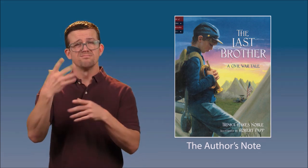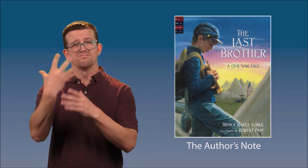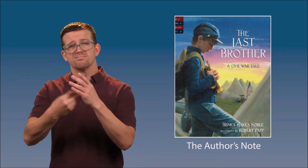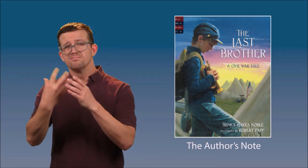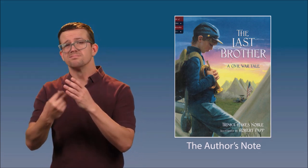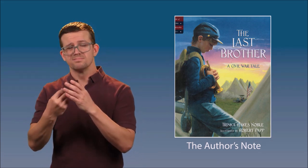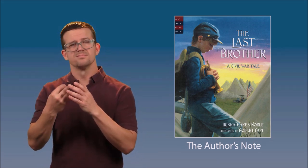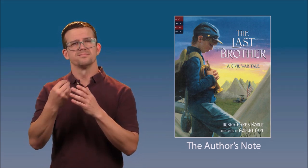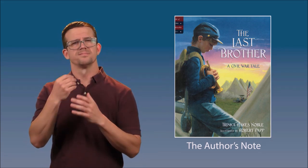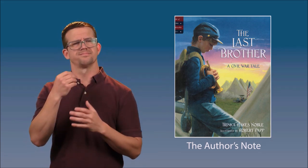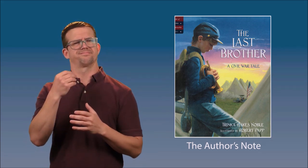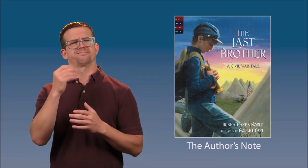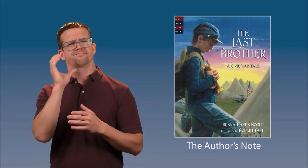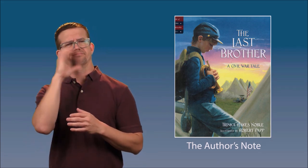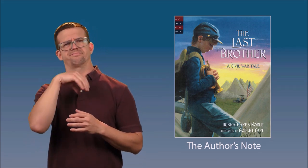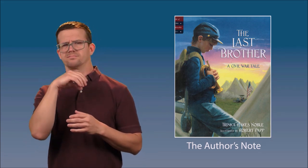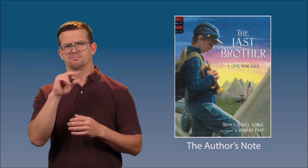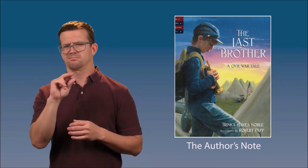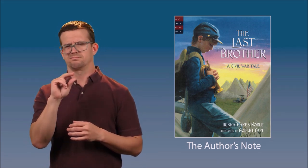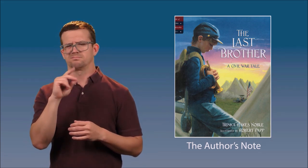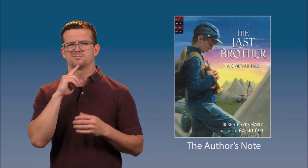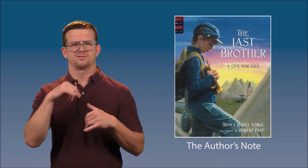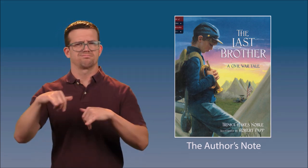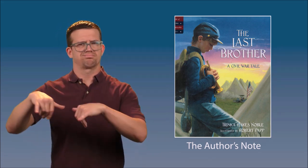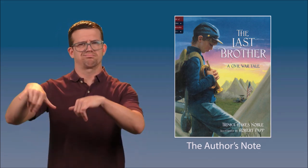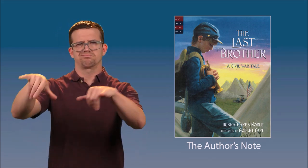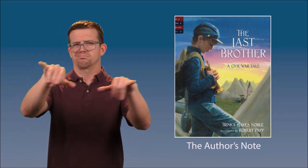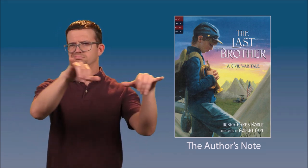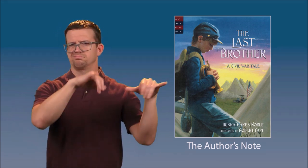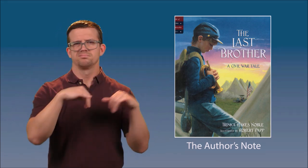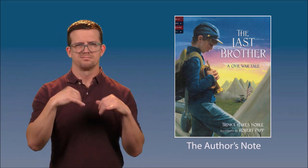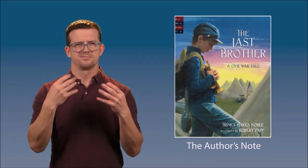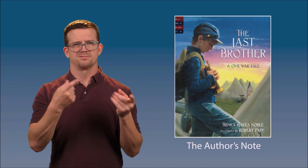This tragic loss was not uncommon on both sides.